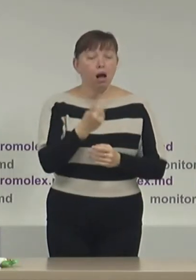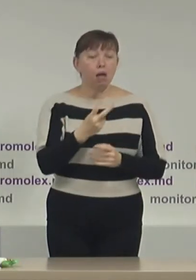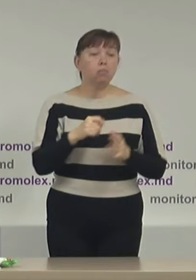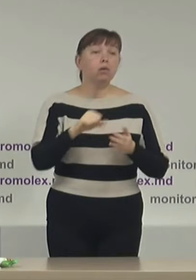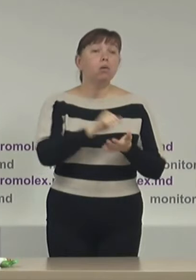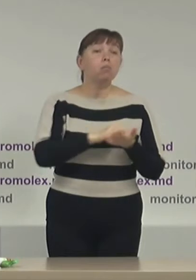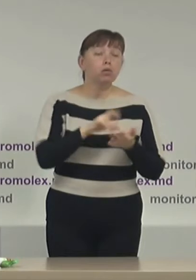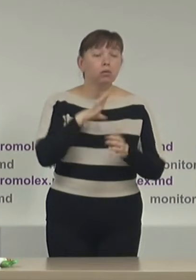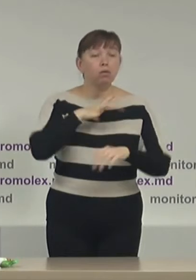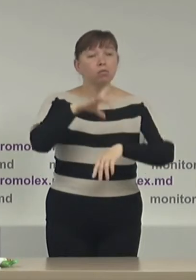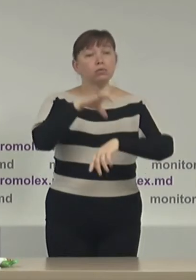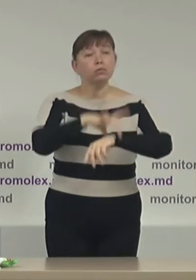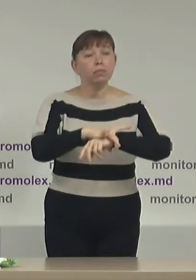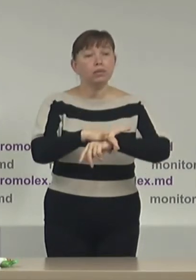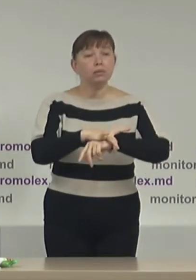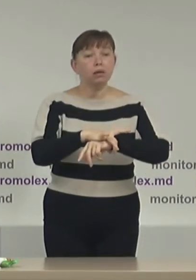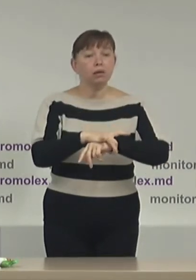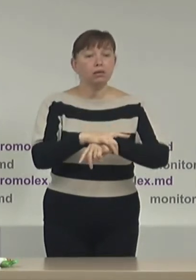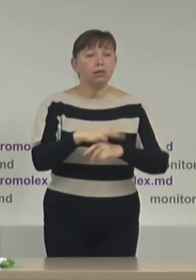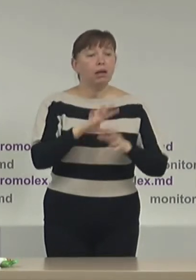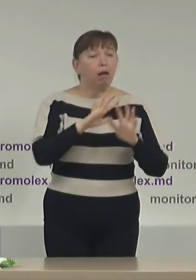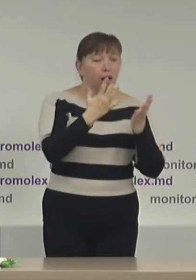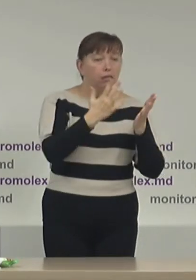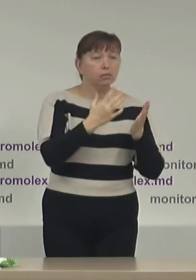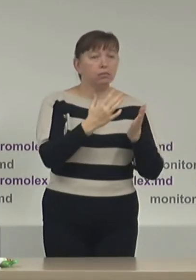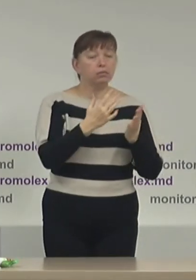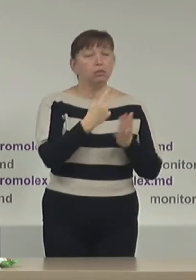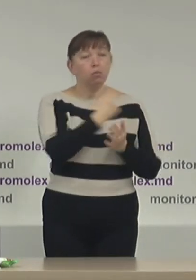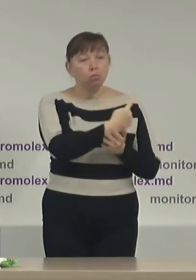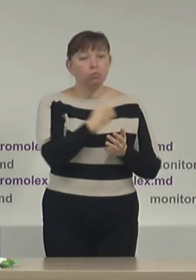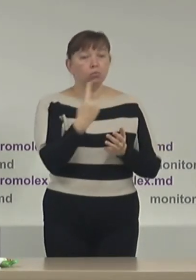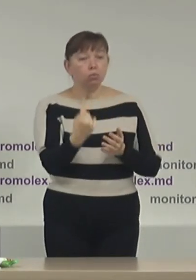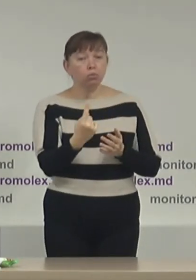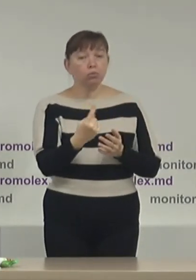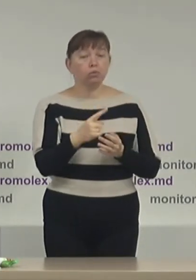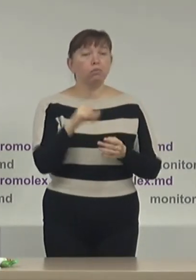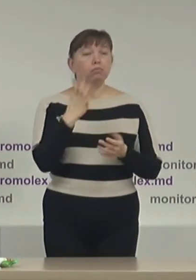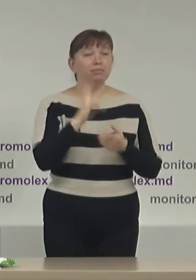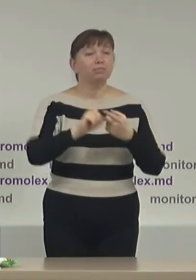two precinct electoral bureaus were established anew.